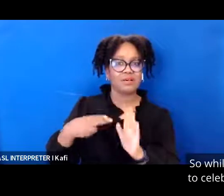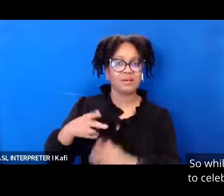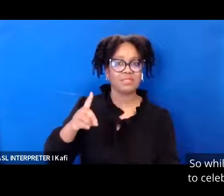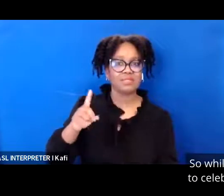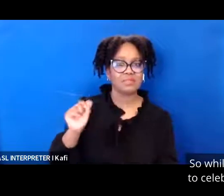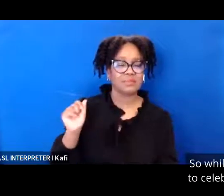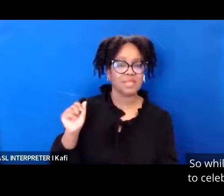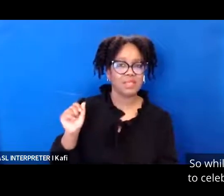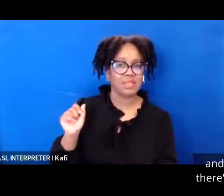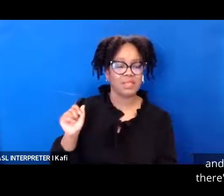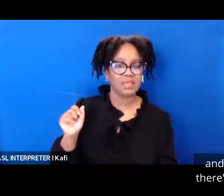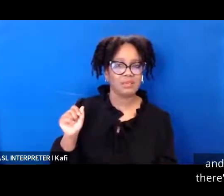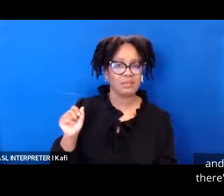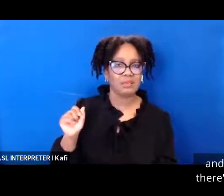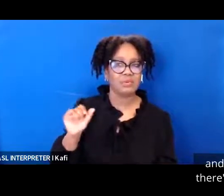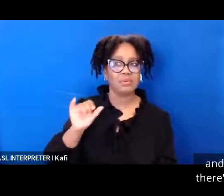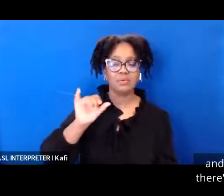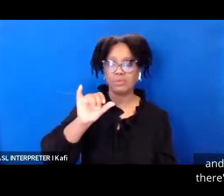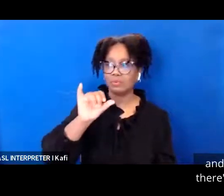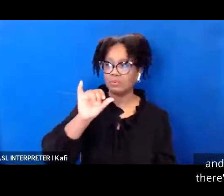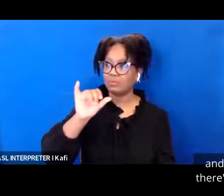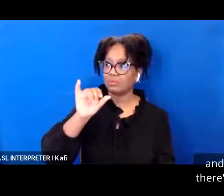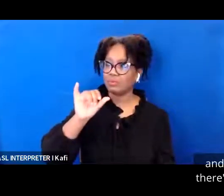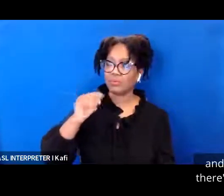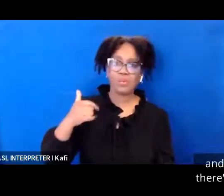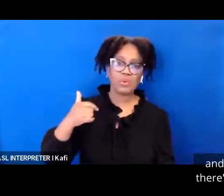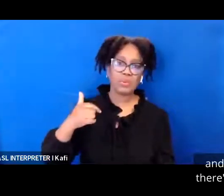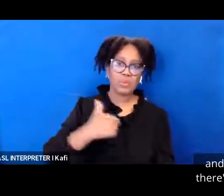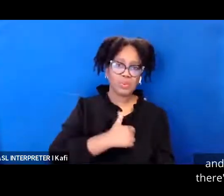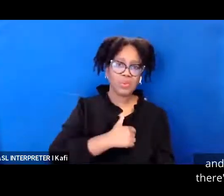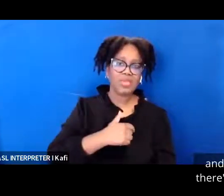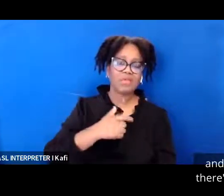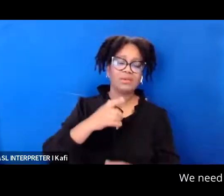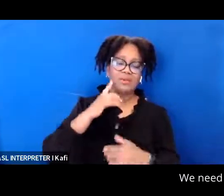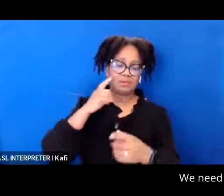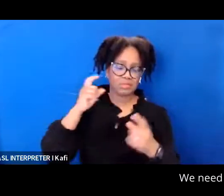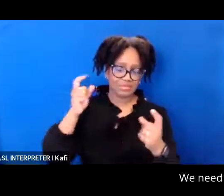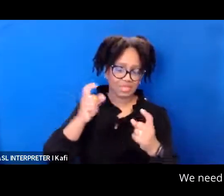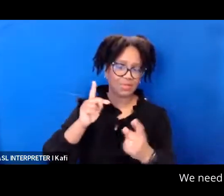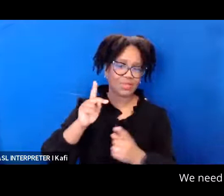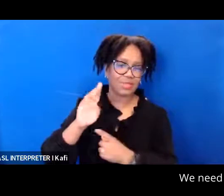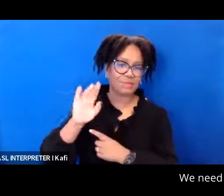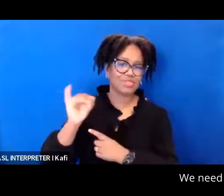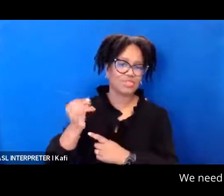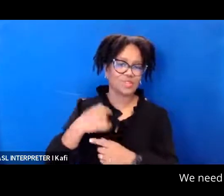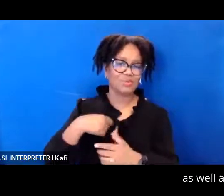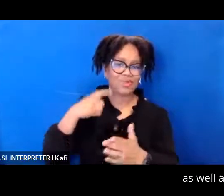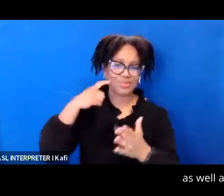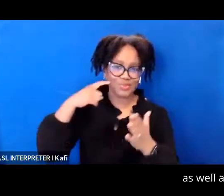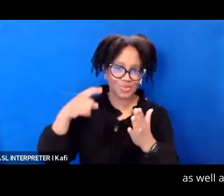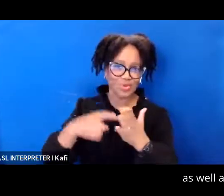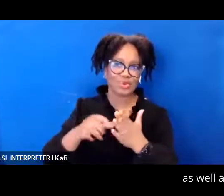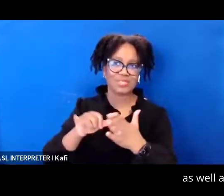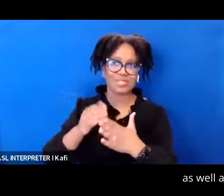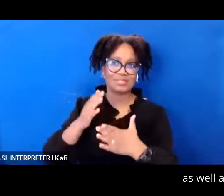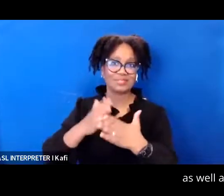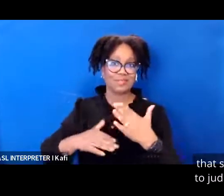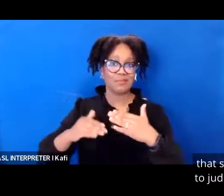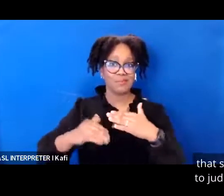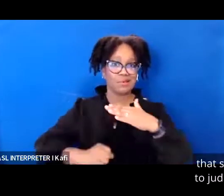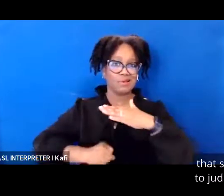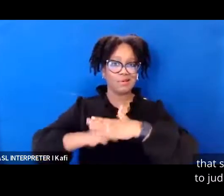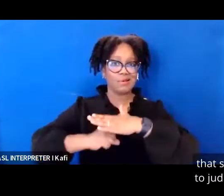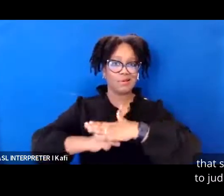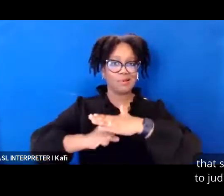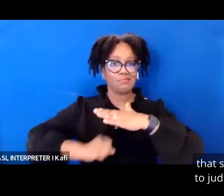to celebrate progress made and barriers broken there's still a ways to go we need to diversify the courts as well as the legal profession